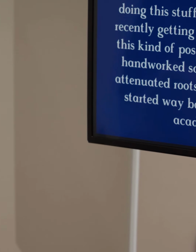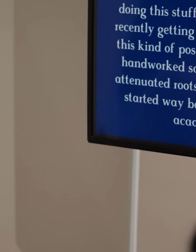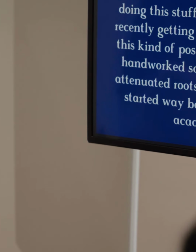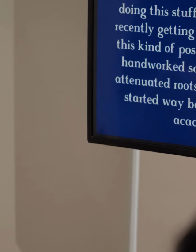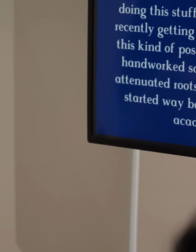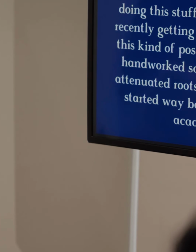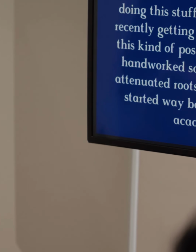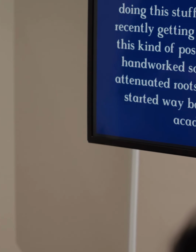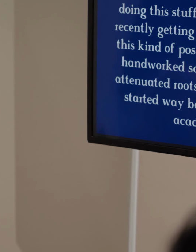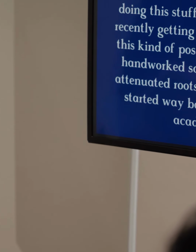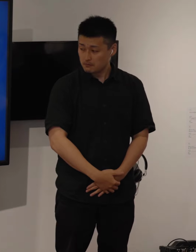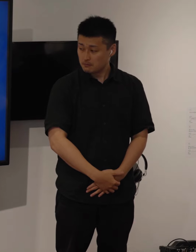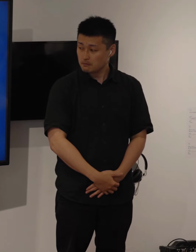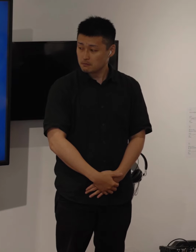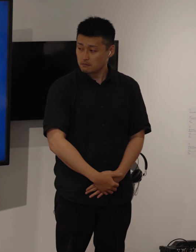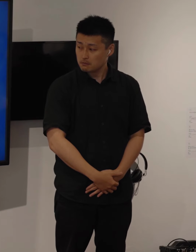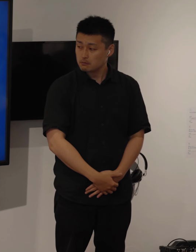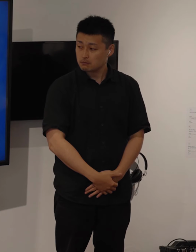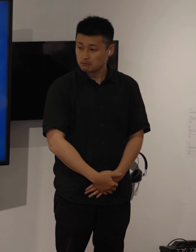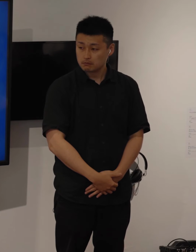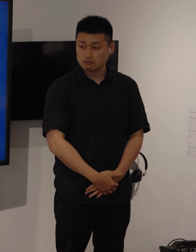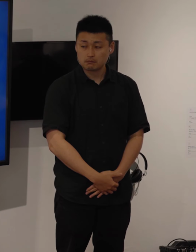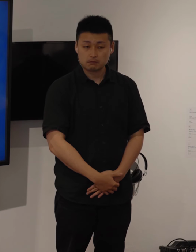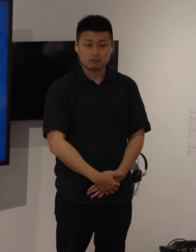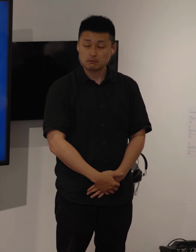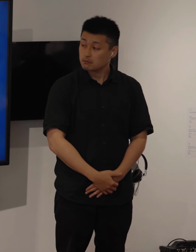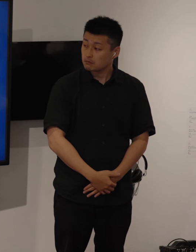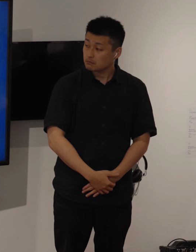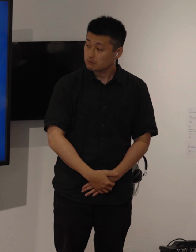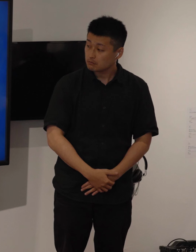have that conversation, which is deeply frustrating.